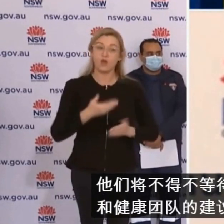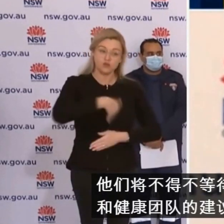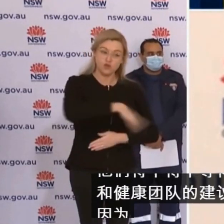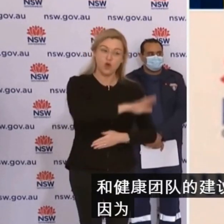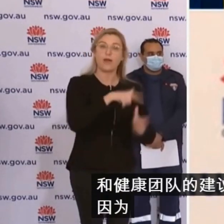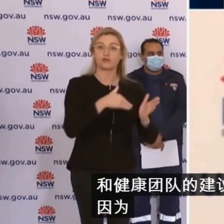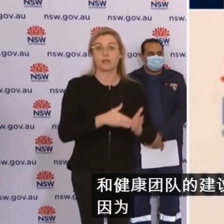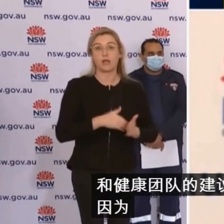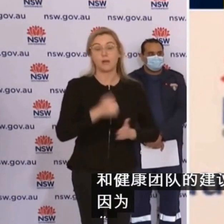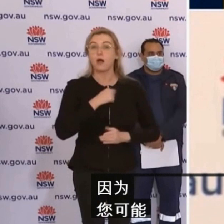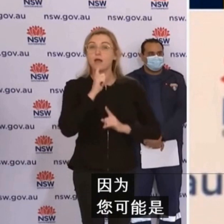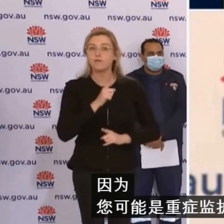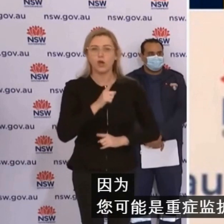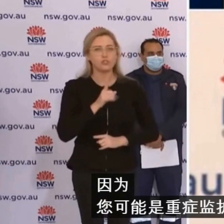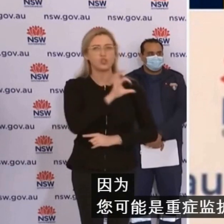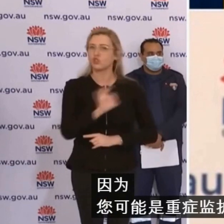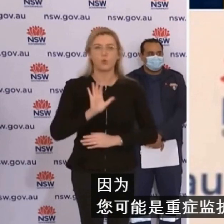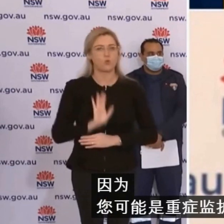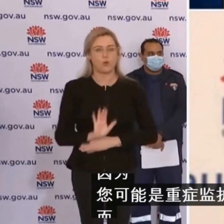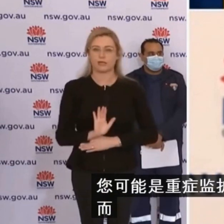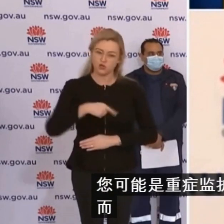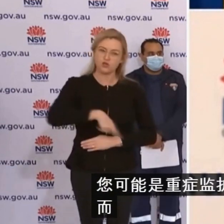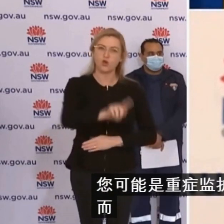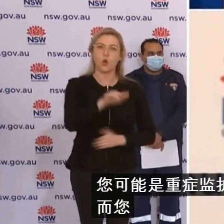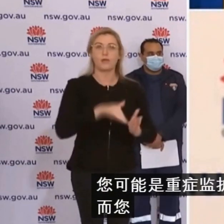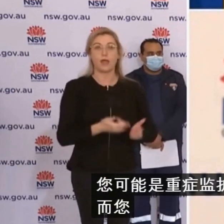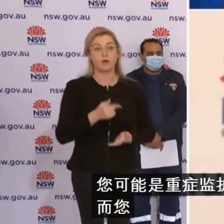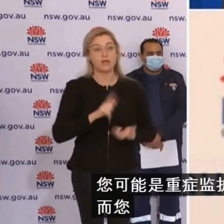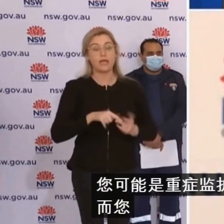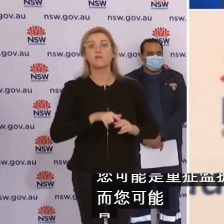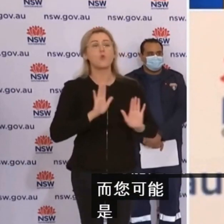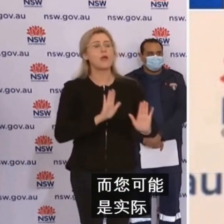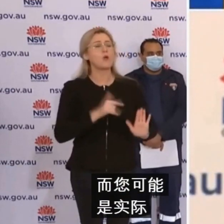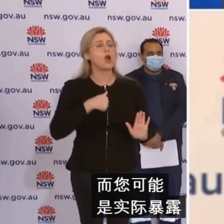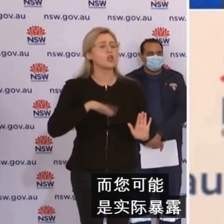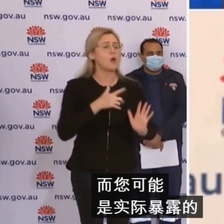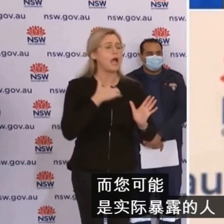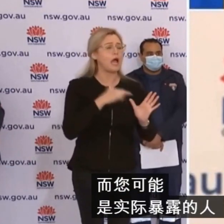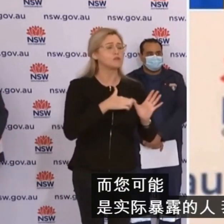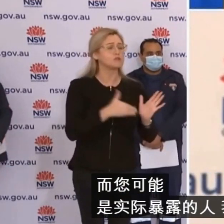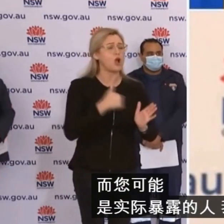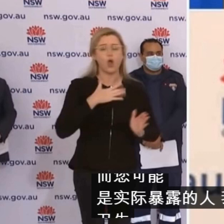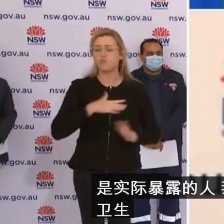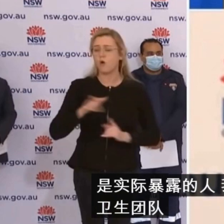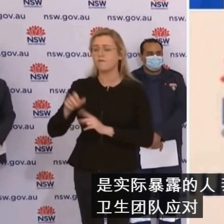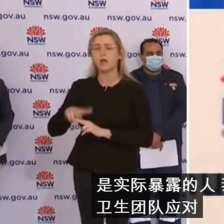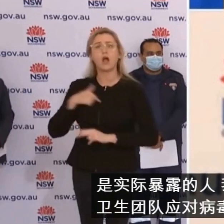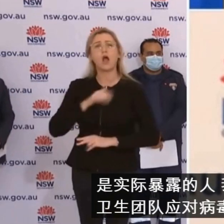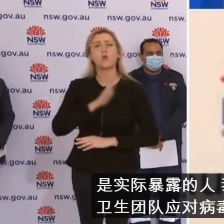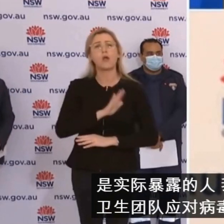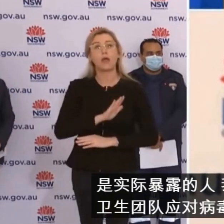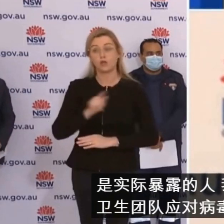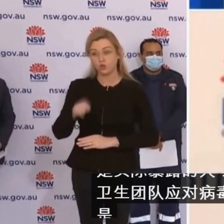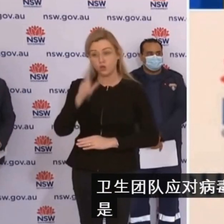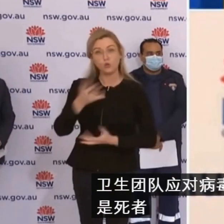wait, because you could be the next person in the intensive care unit, and you could be the person who's actually exposing our health team to the